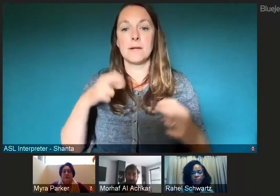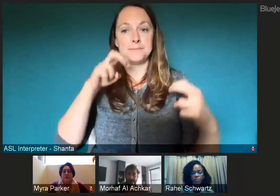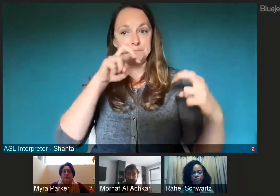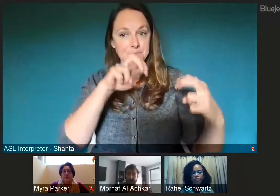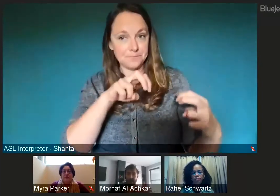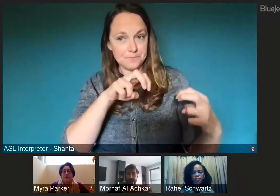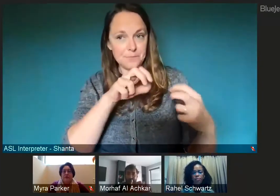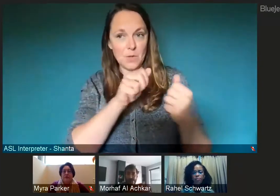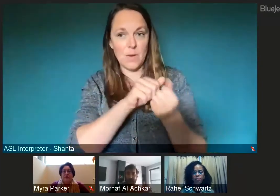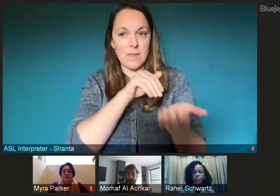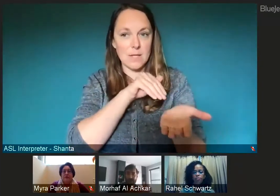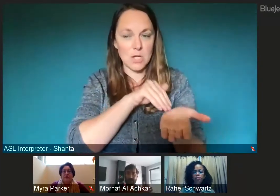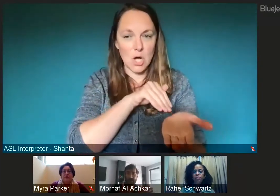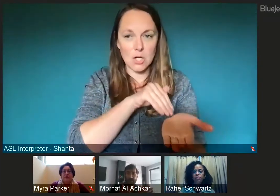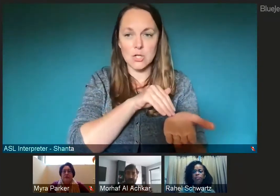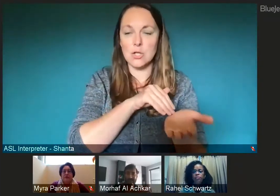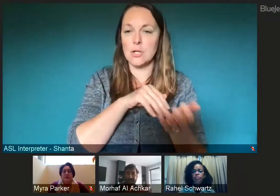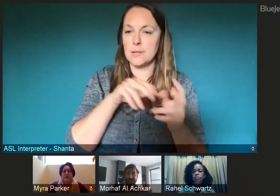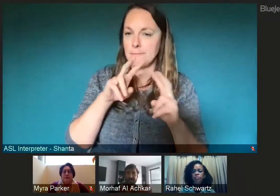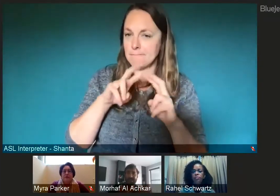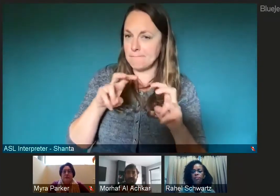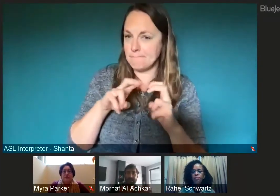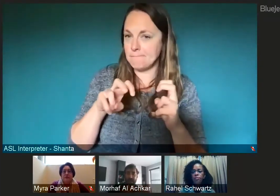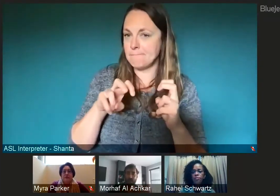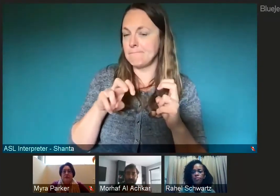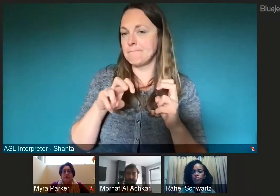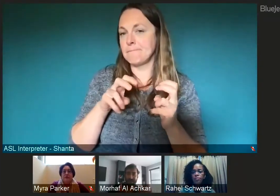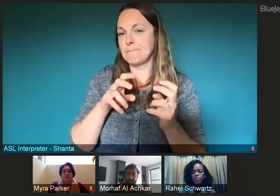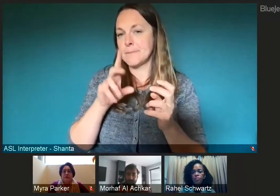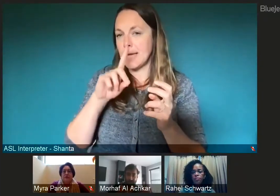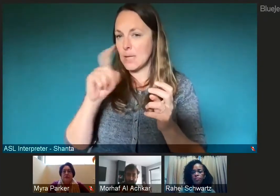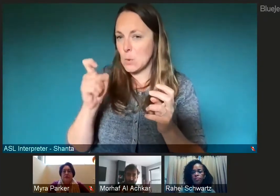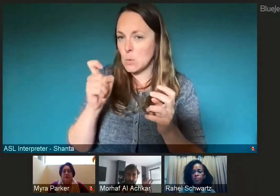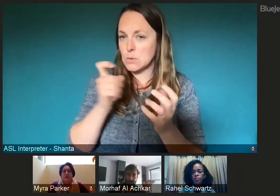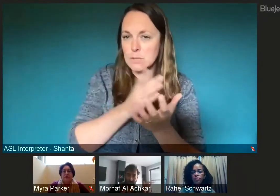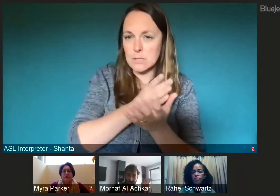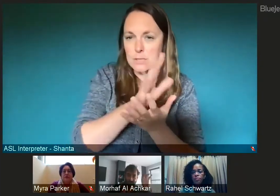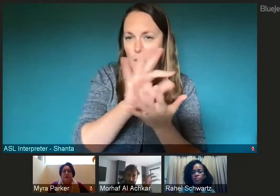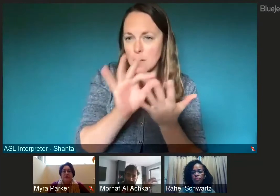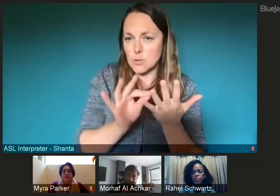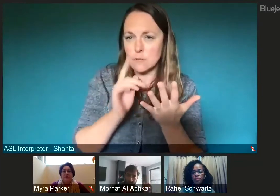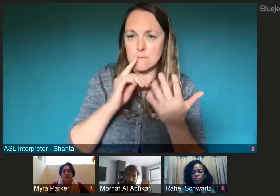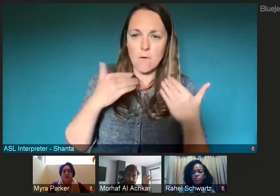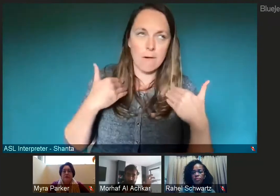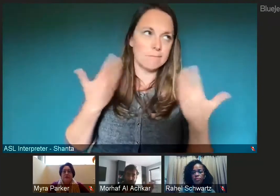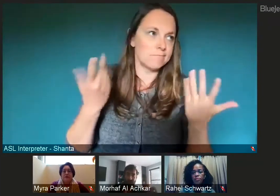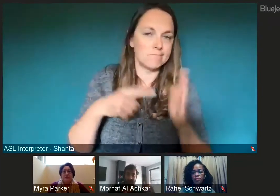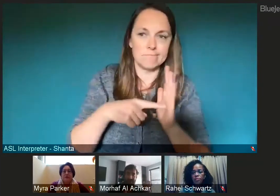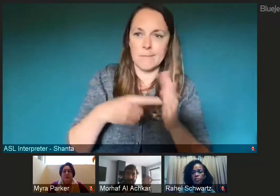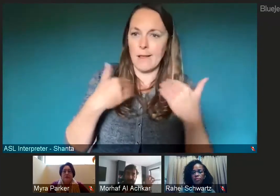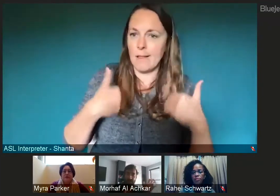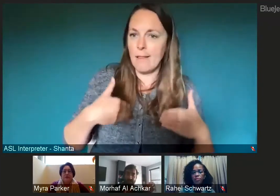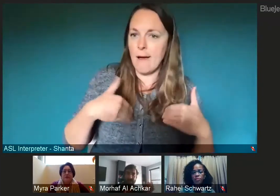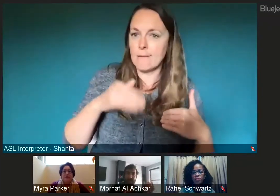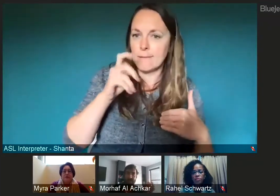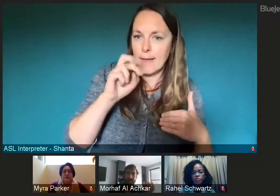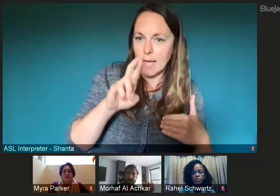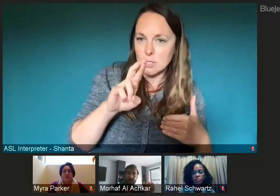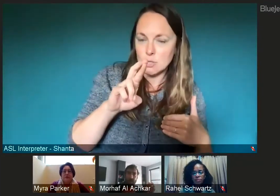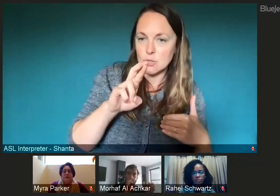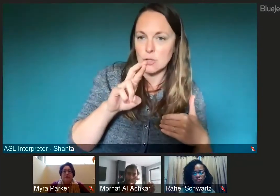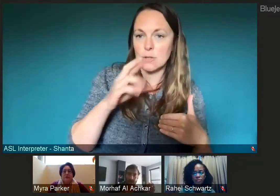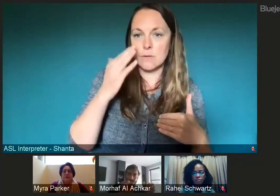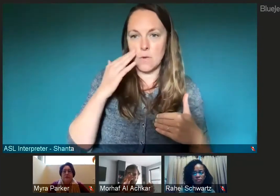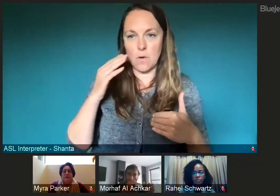looked at the diagnosis pathways for lung cancer and what takes place both at the phase where the patient is dealing with the